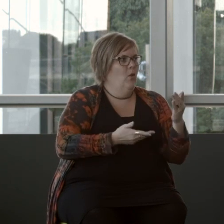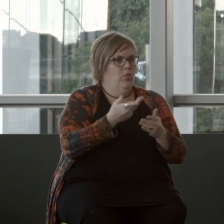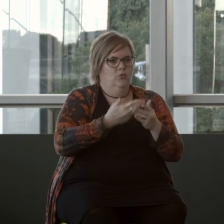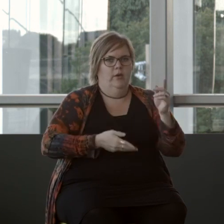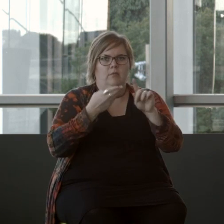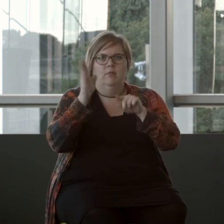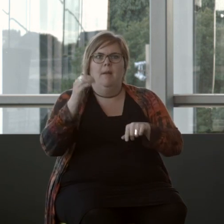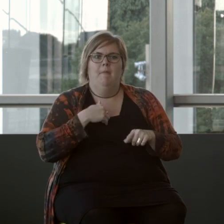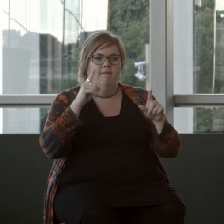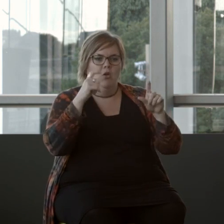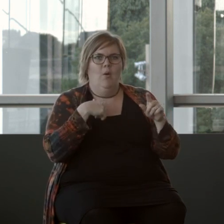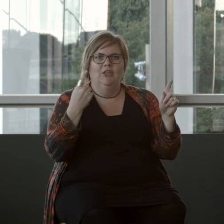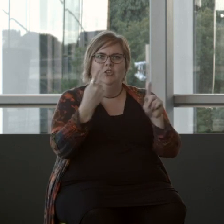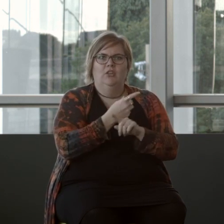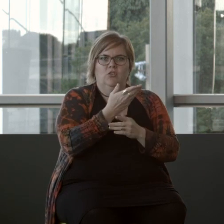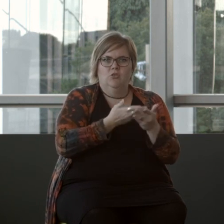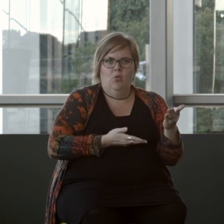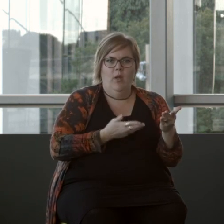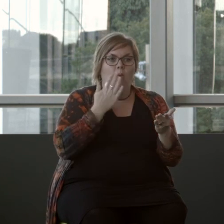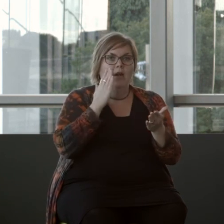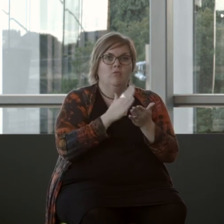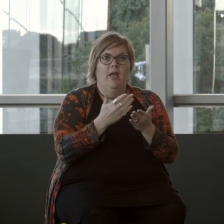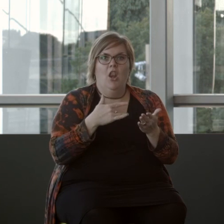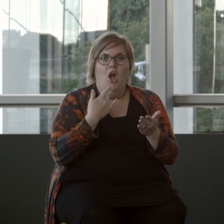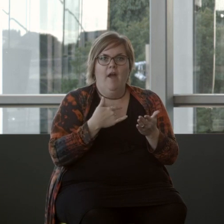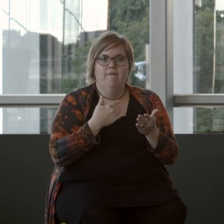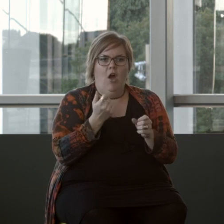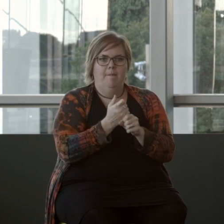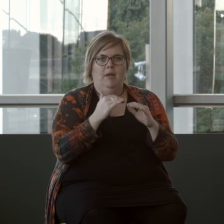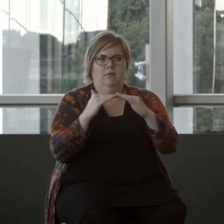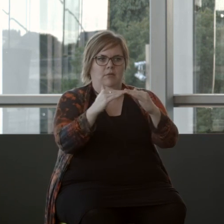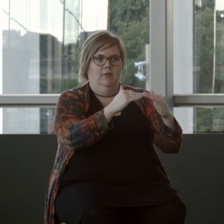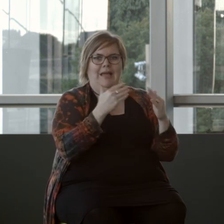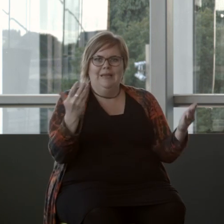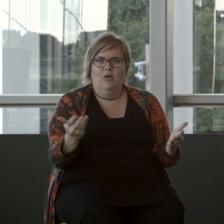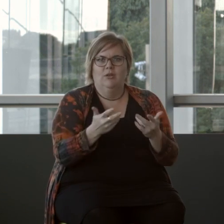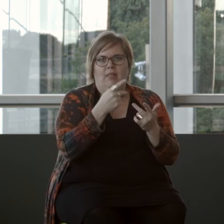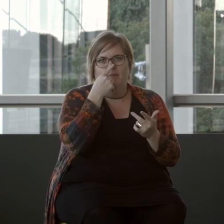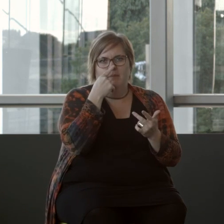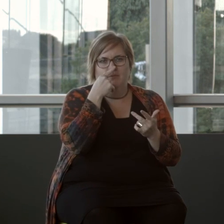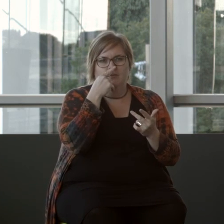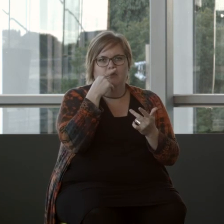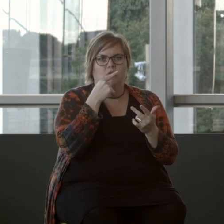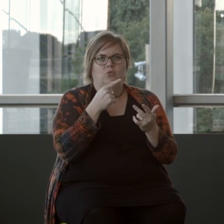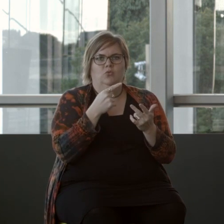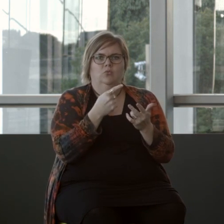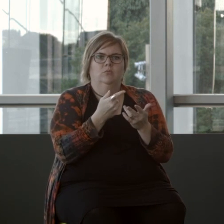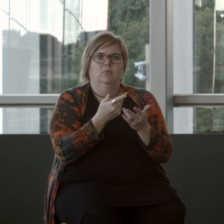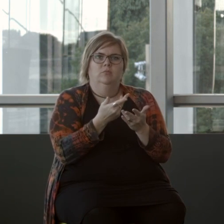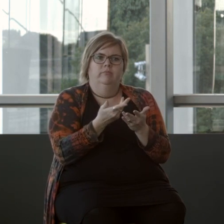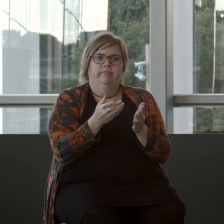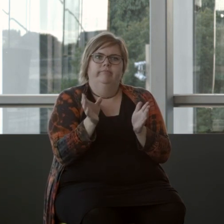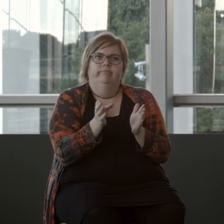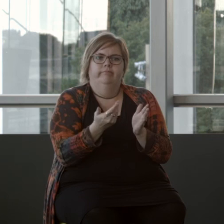the story, and when I put them in real life I democratize it and try to encourage other people to do the same. That's fantastic. I would